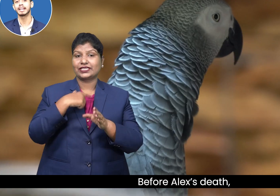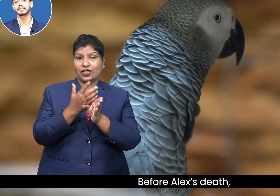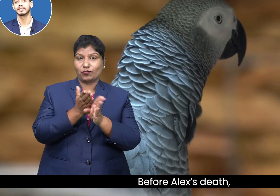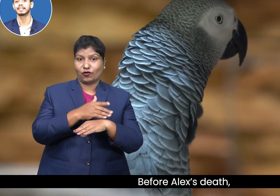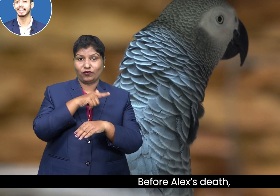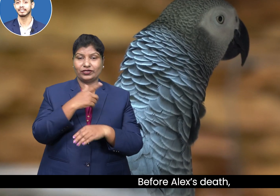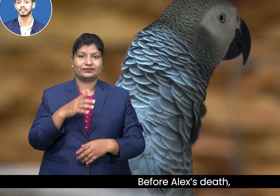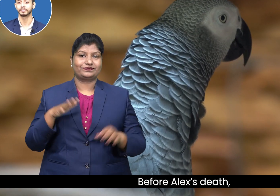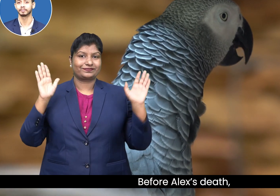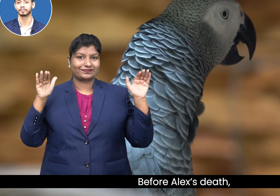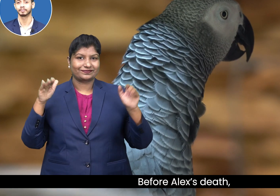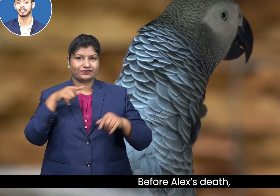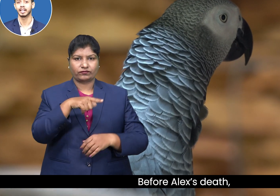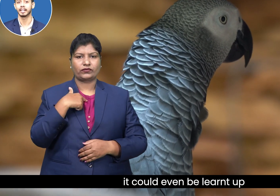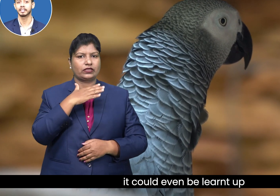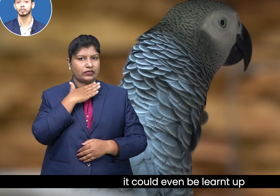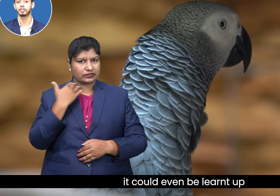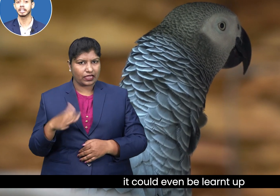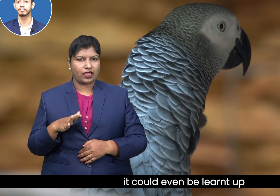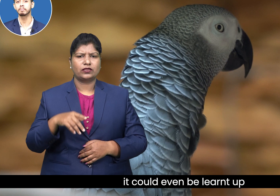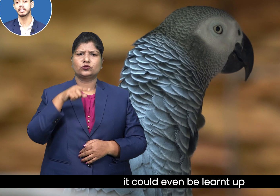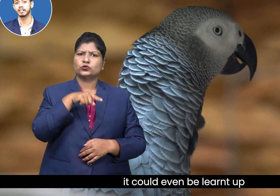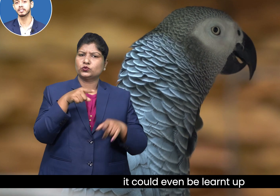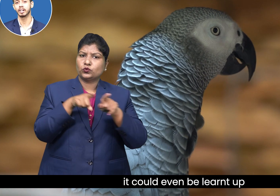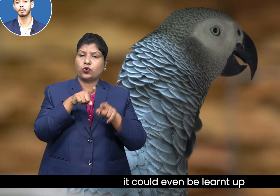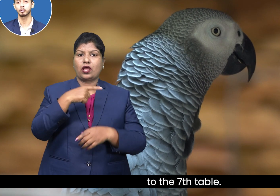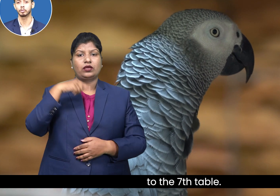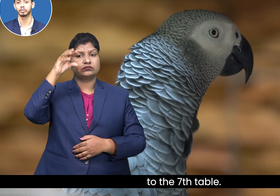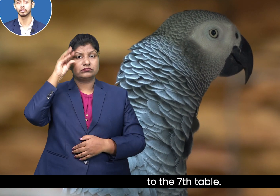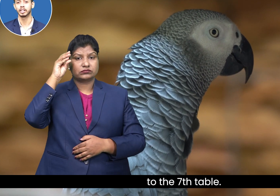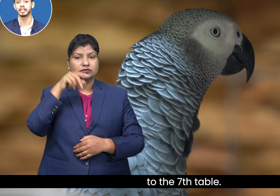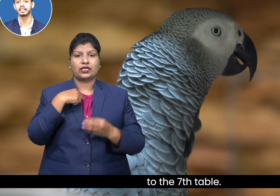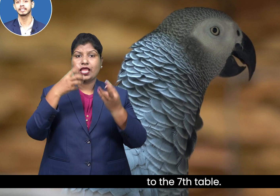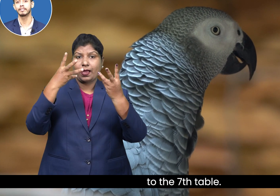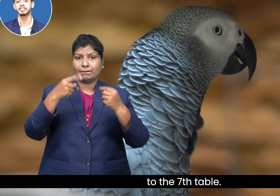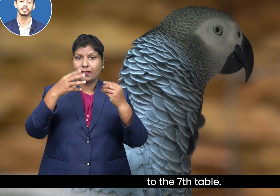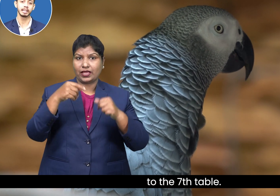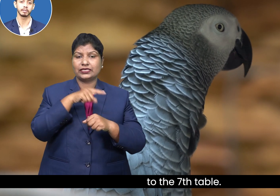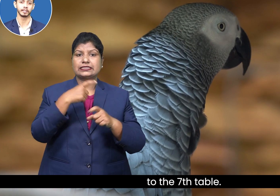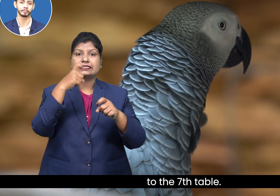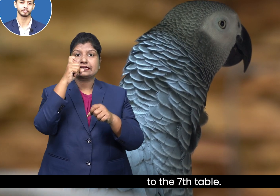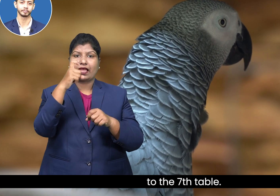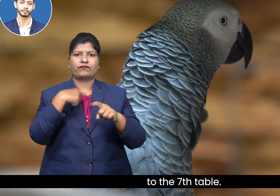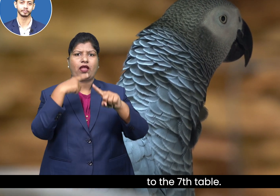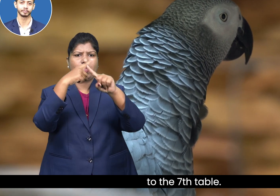Before Alex's death, it could even be learned up to the seventh